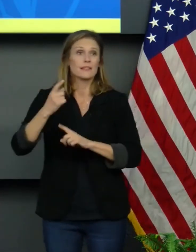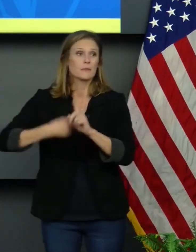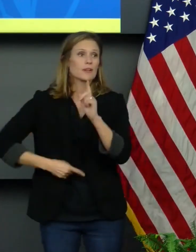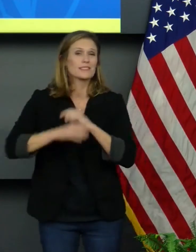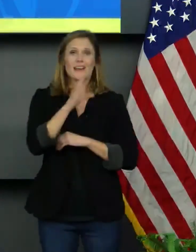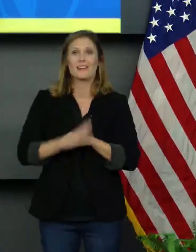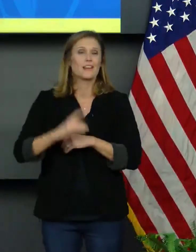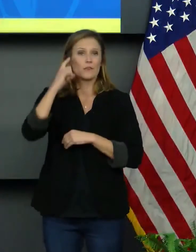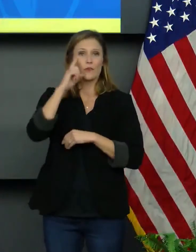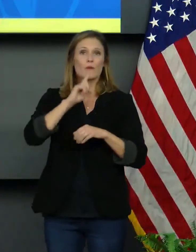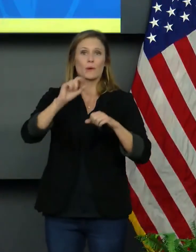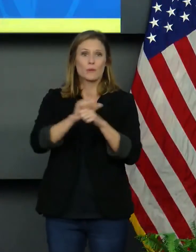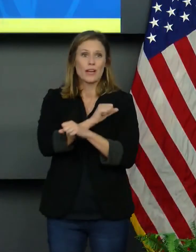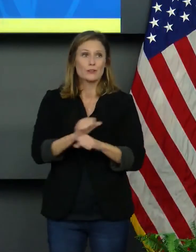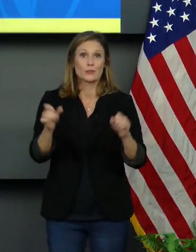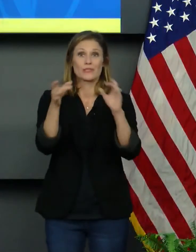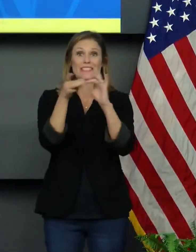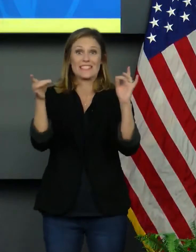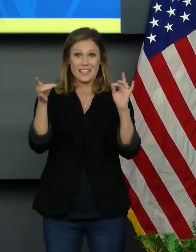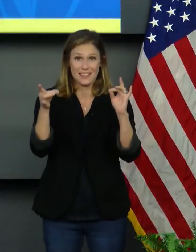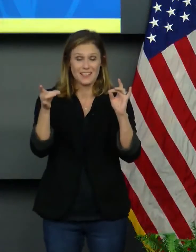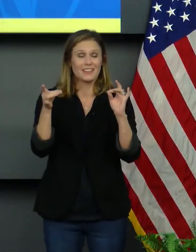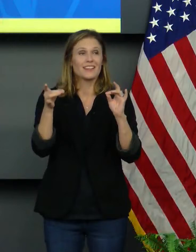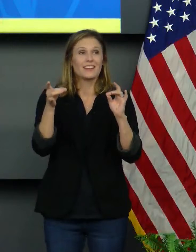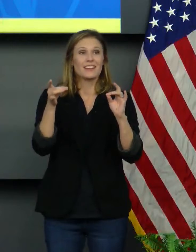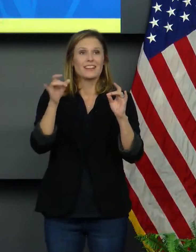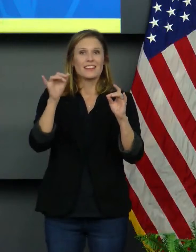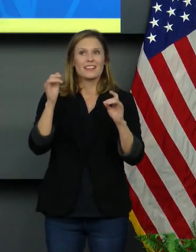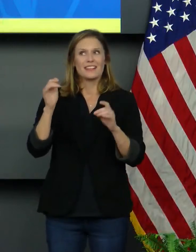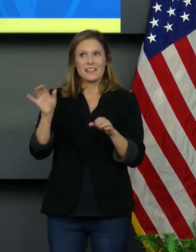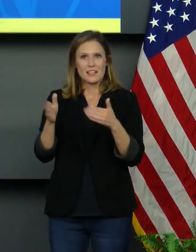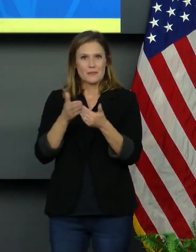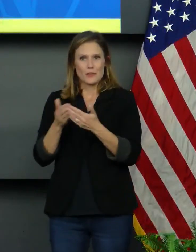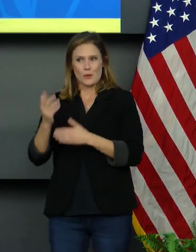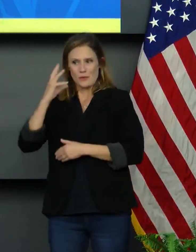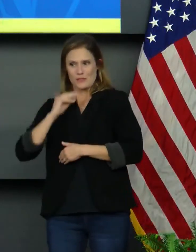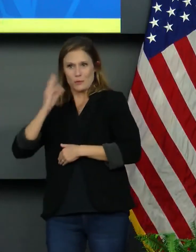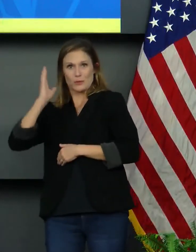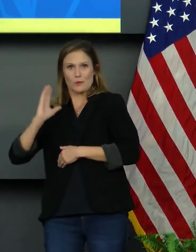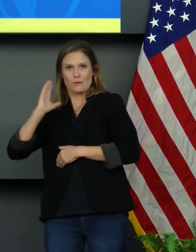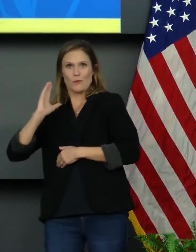never thought that we would actually be saying that given what we've gone through before, but here we are again.